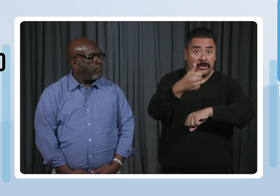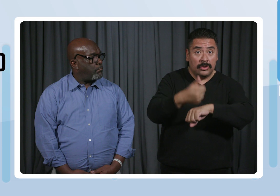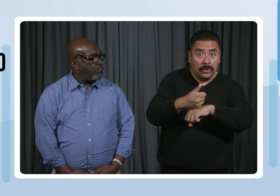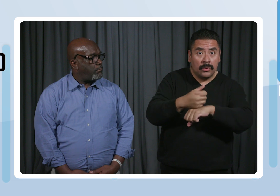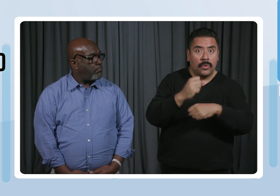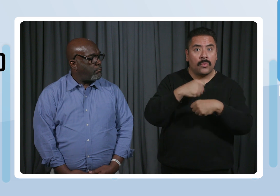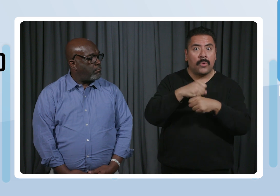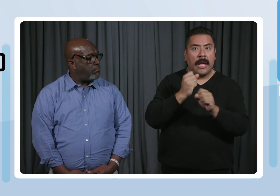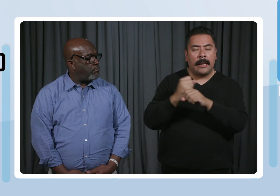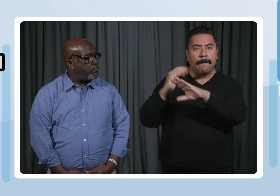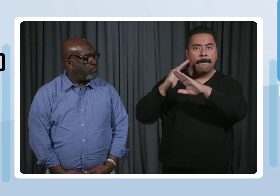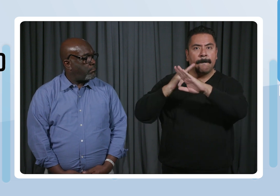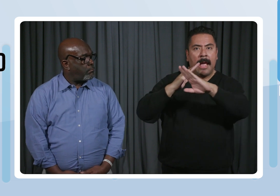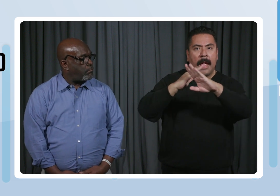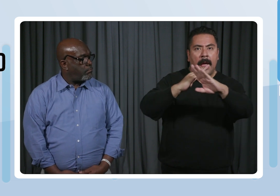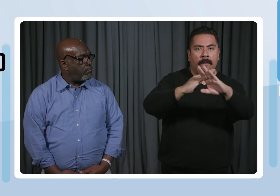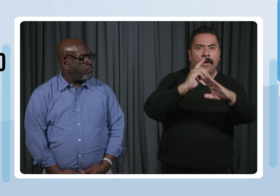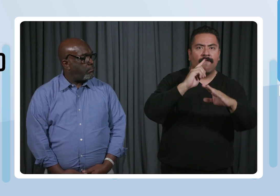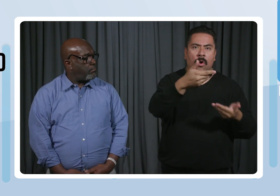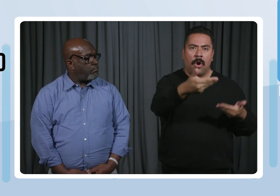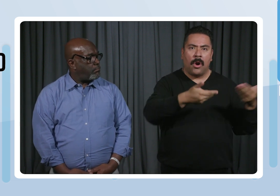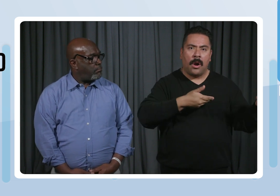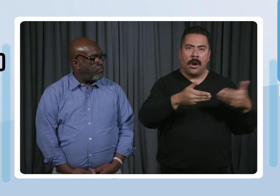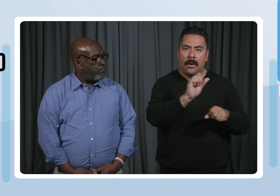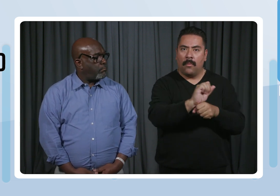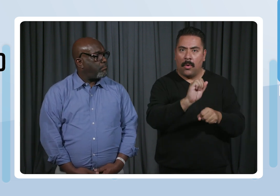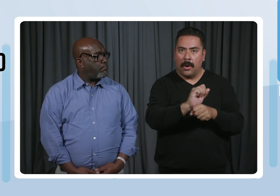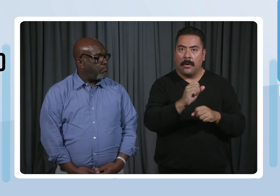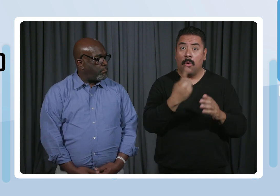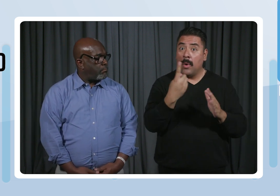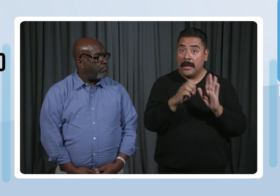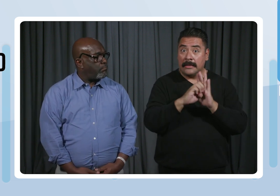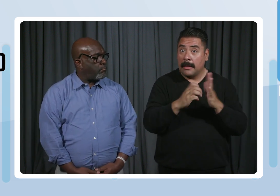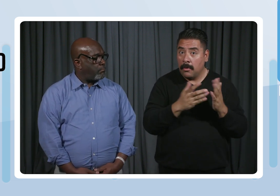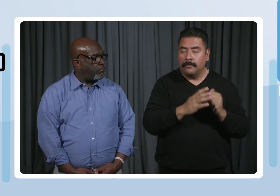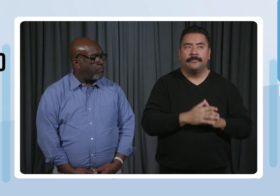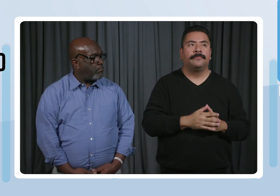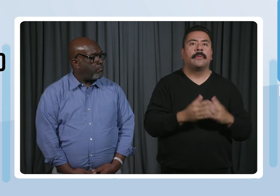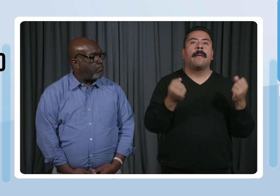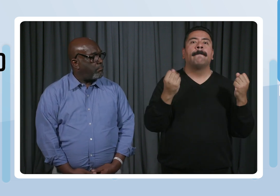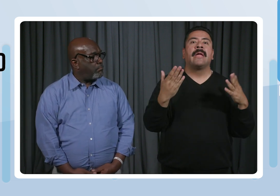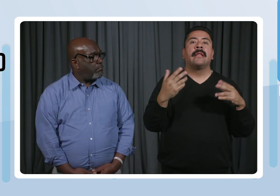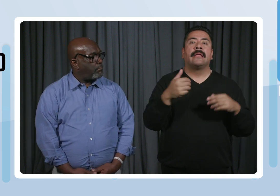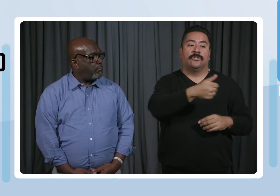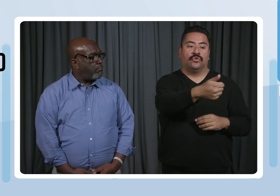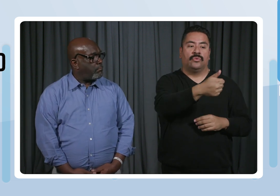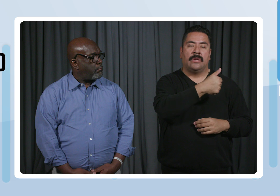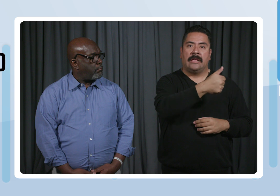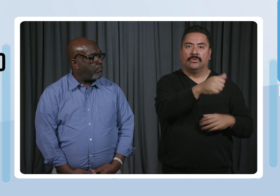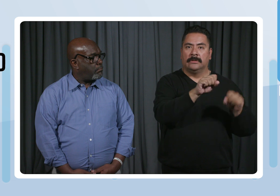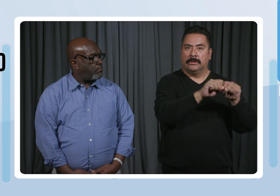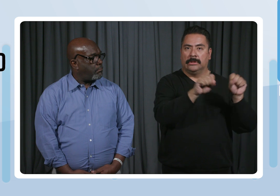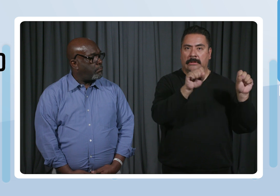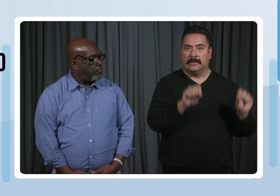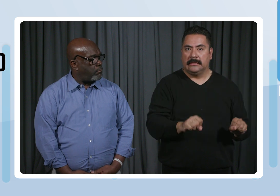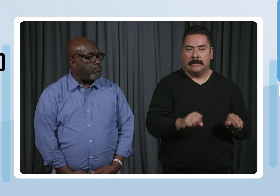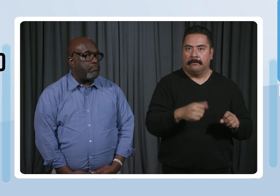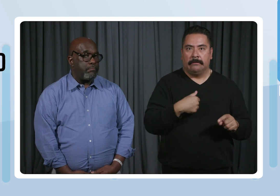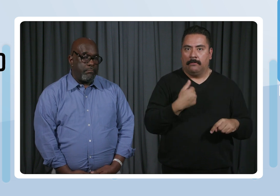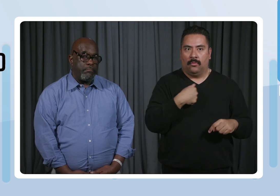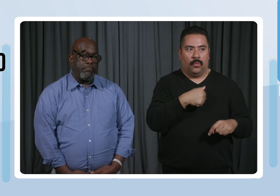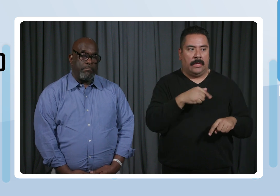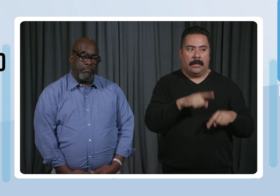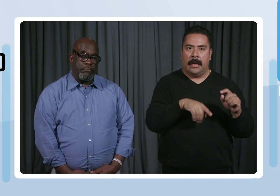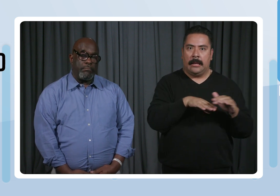are creating barriers to employment as well. Perfect example is the fact that many transportation systems are